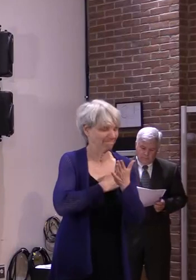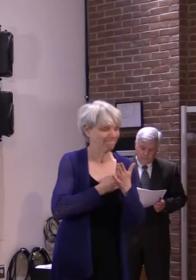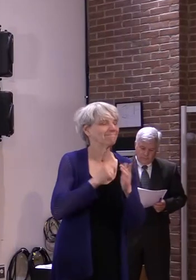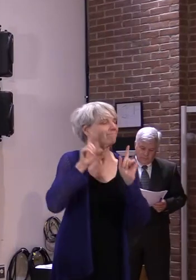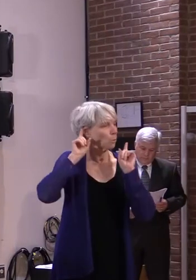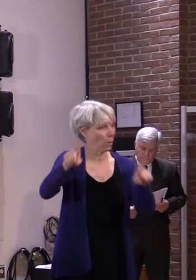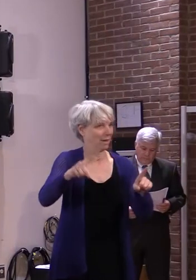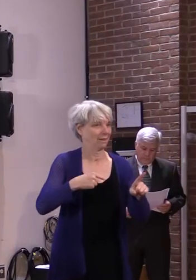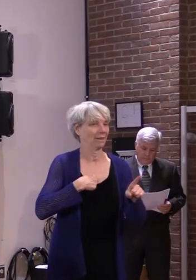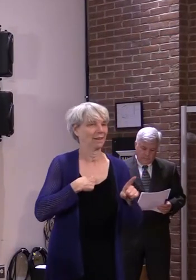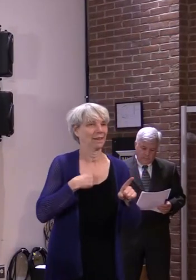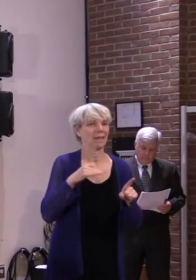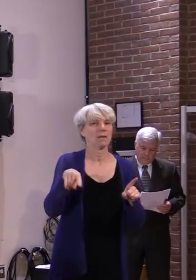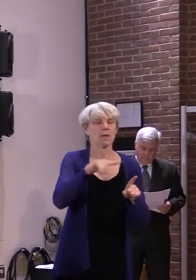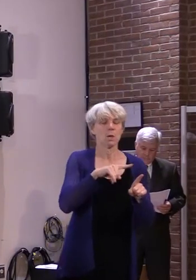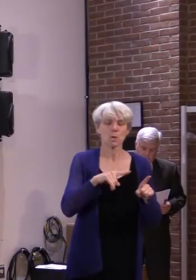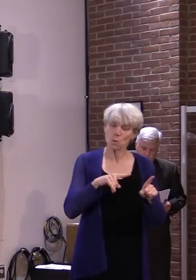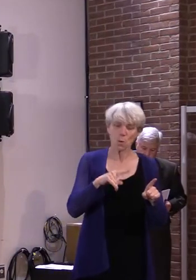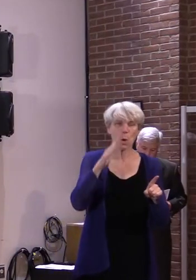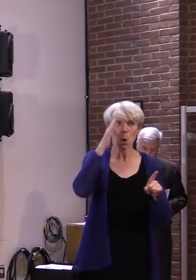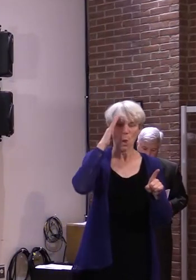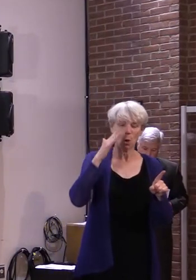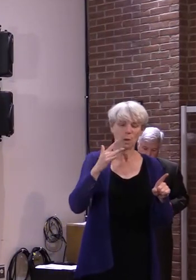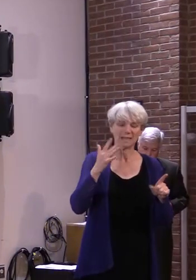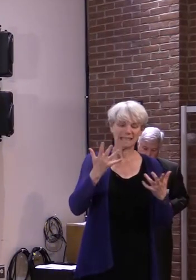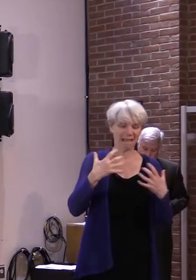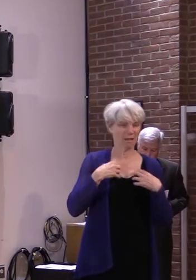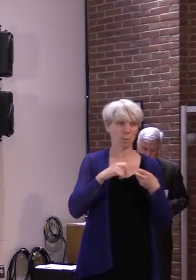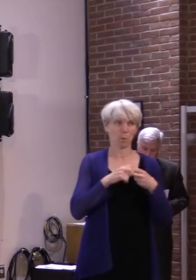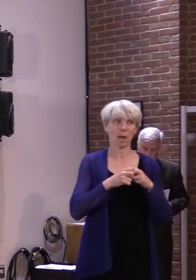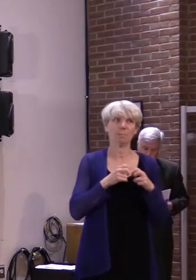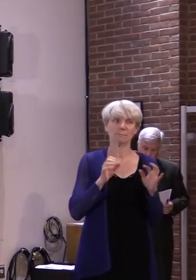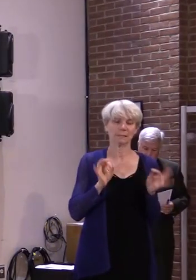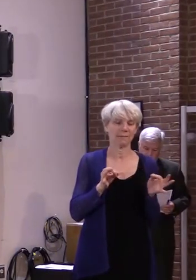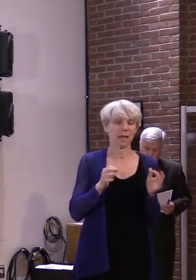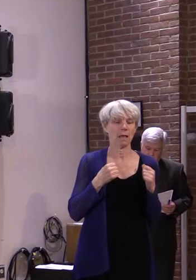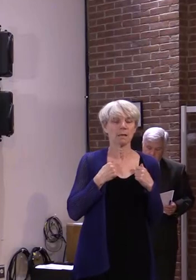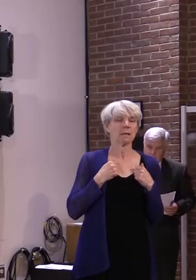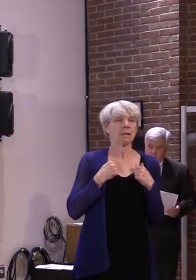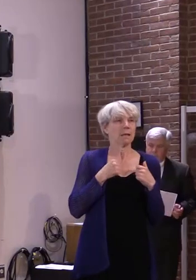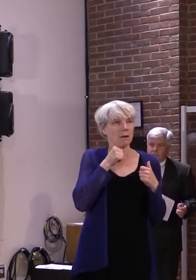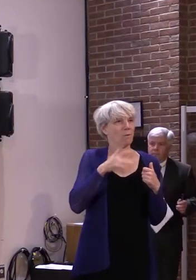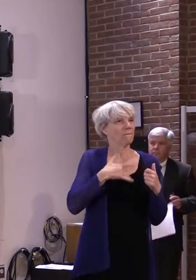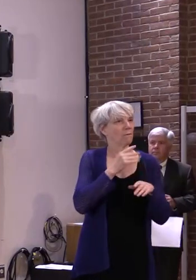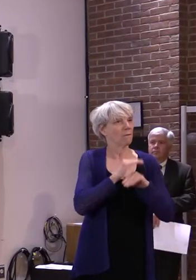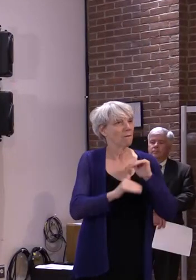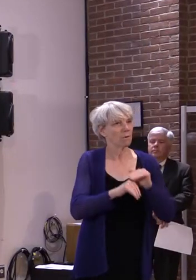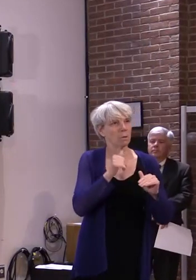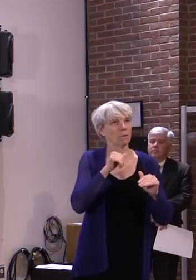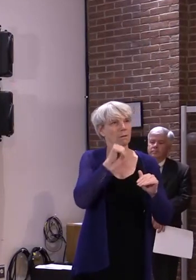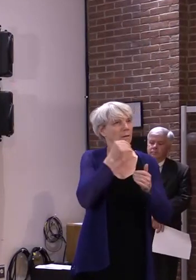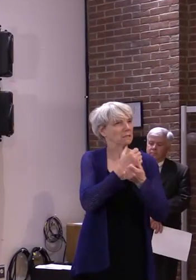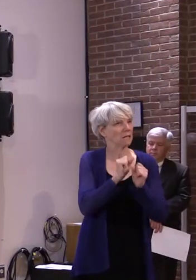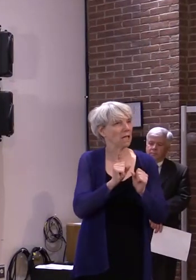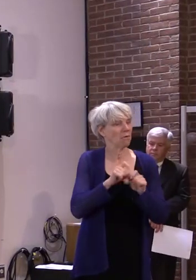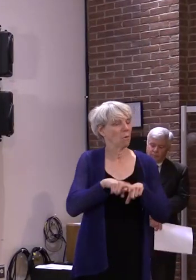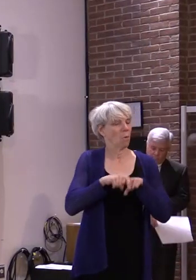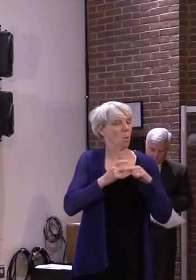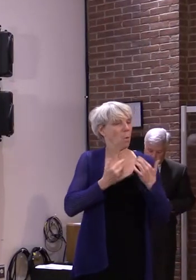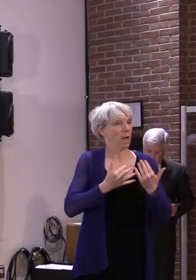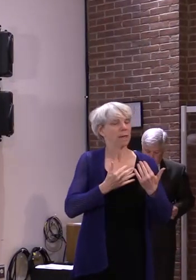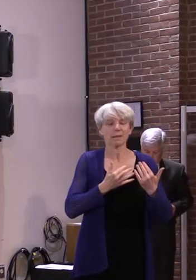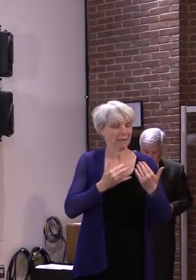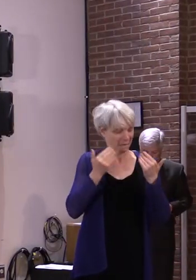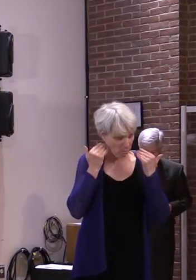been ignoring or waiting for a better time to address, please find the time to see your provider. The